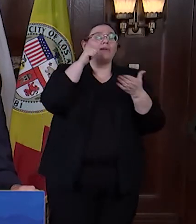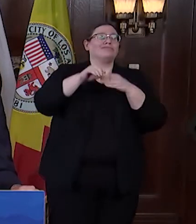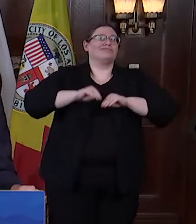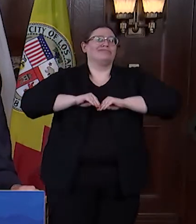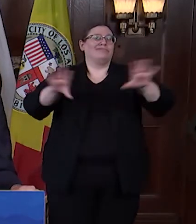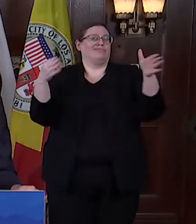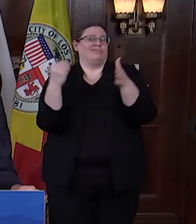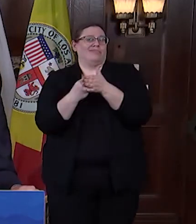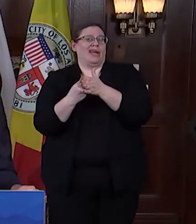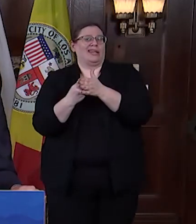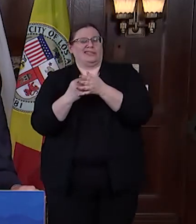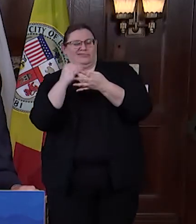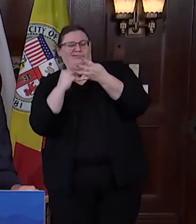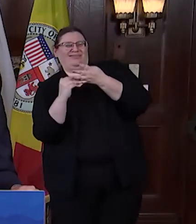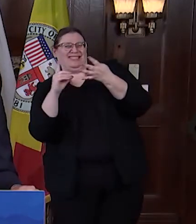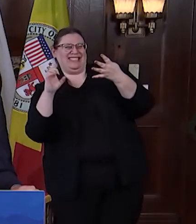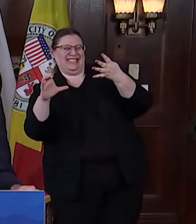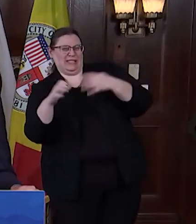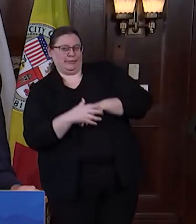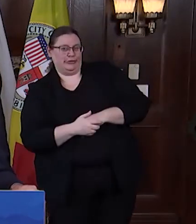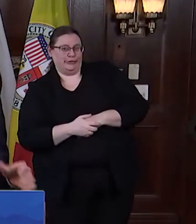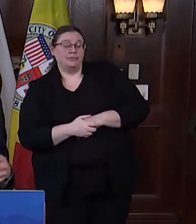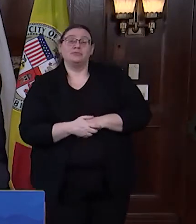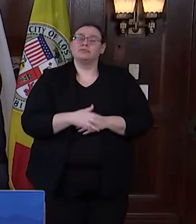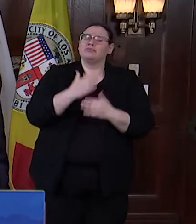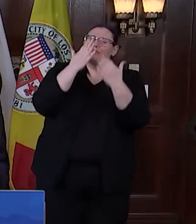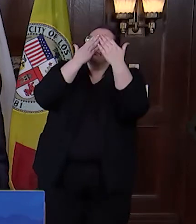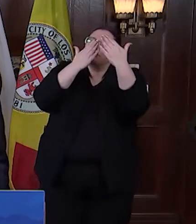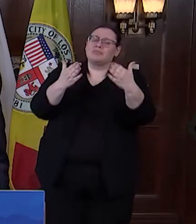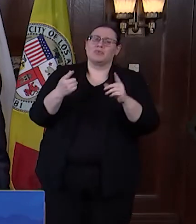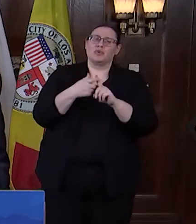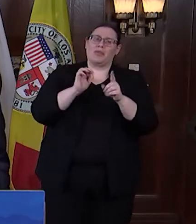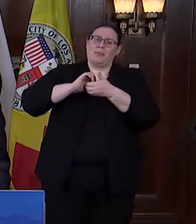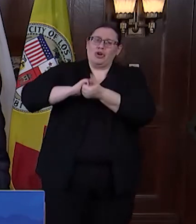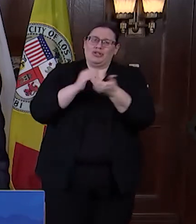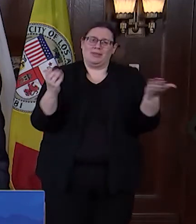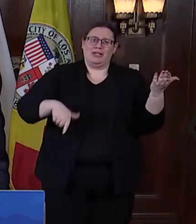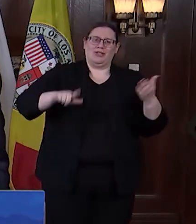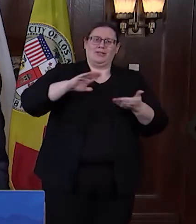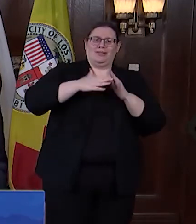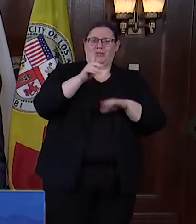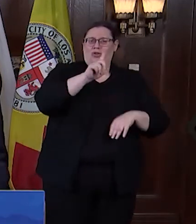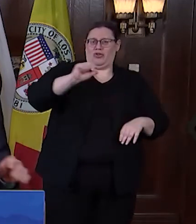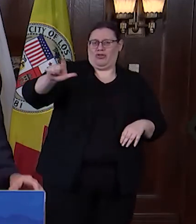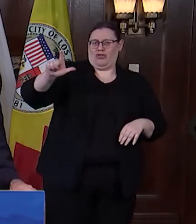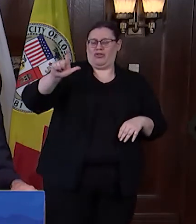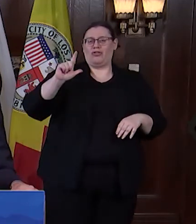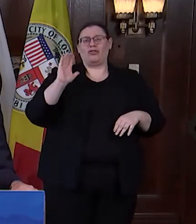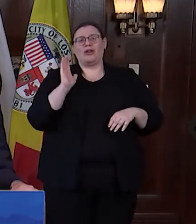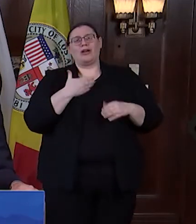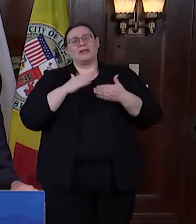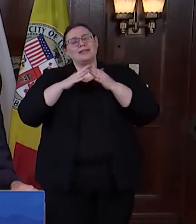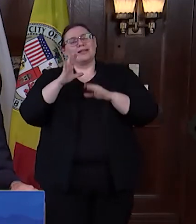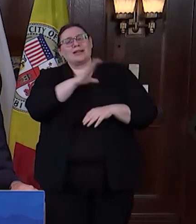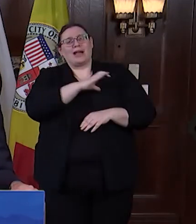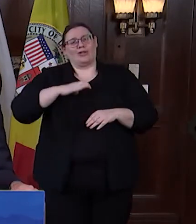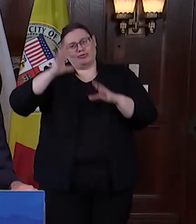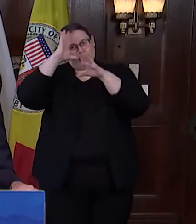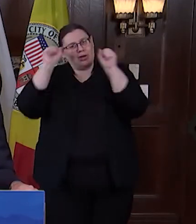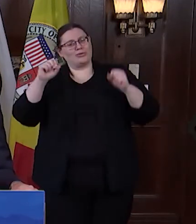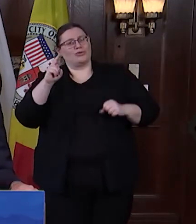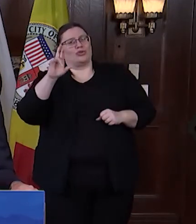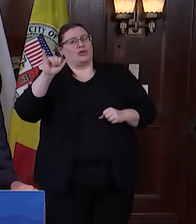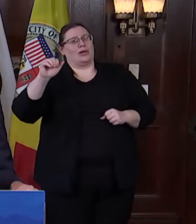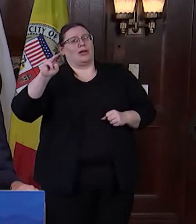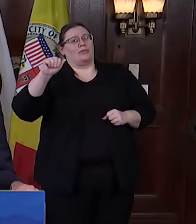late December. And I'm so grateful to the partnership that exists here at City Hall, to our City Council President, Nuri Martinez,